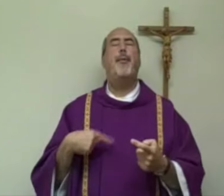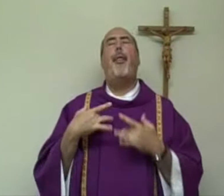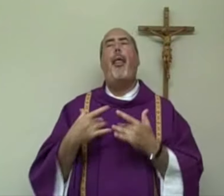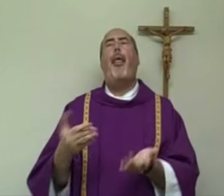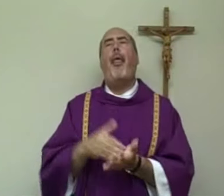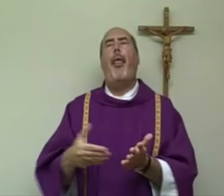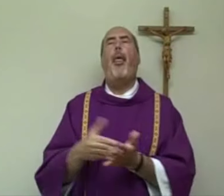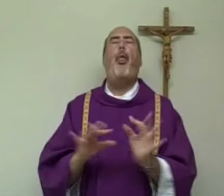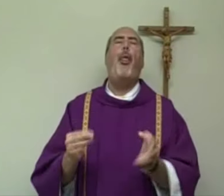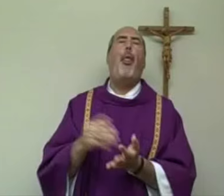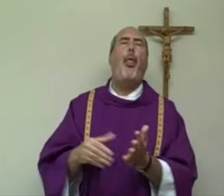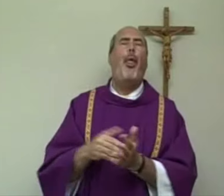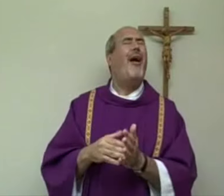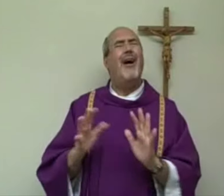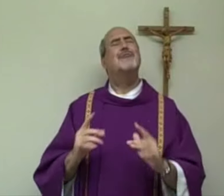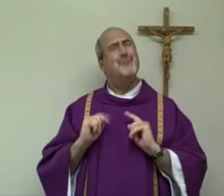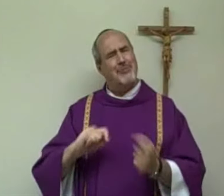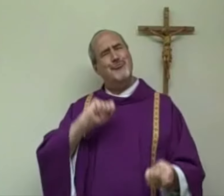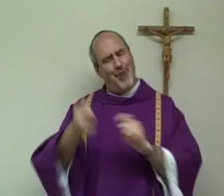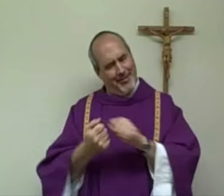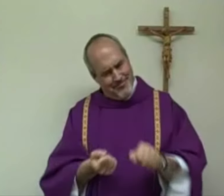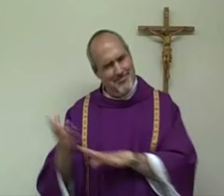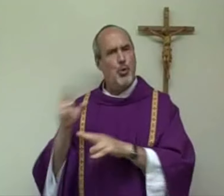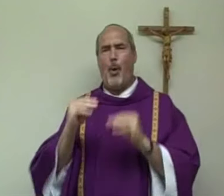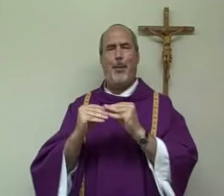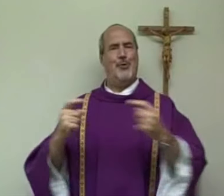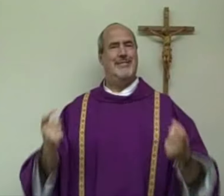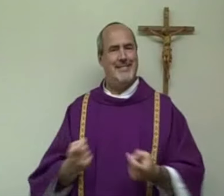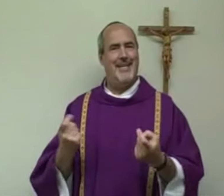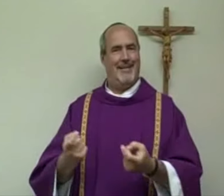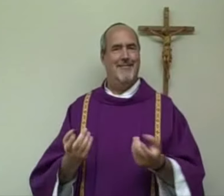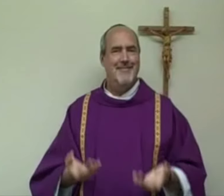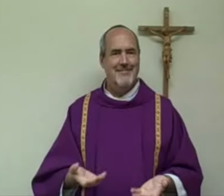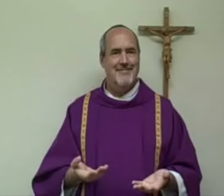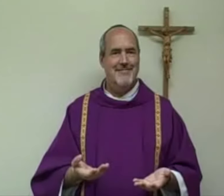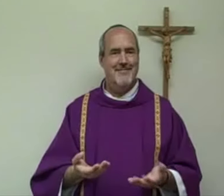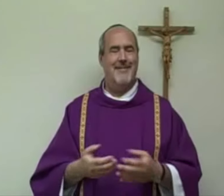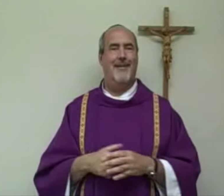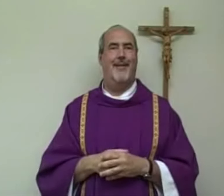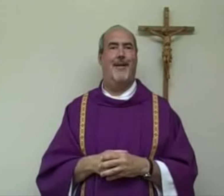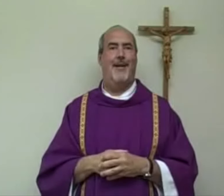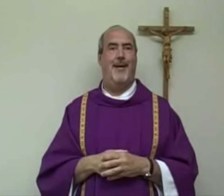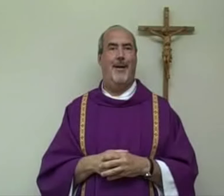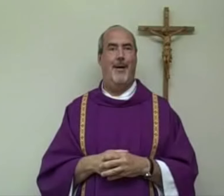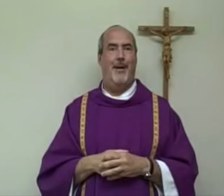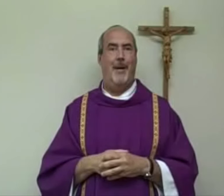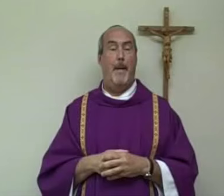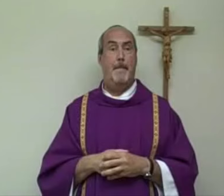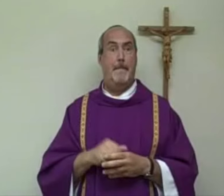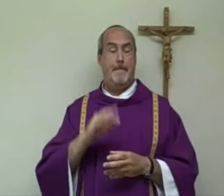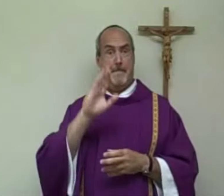that means our habits that we get into. We need to change those and not sin any longer.